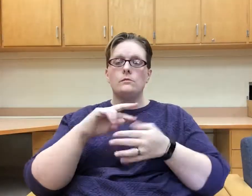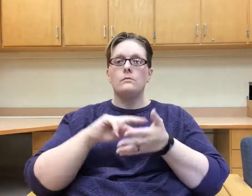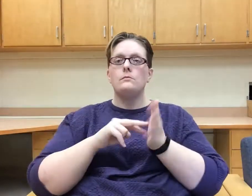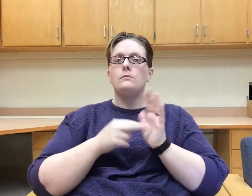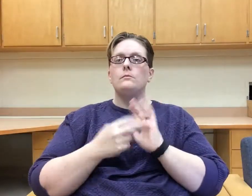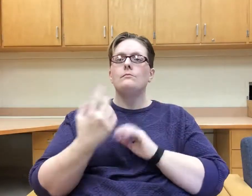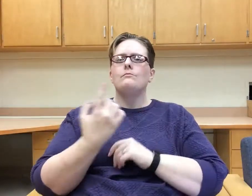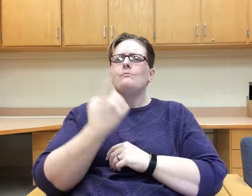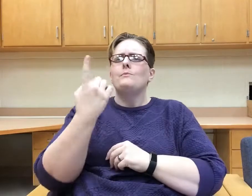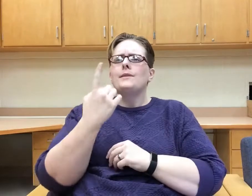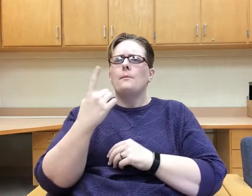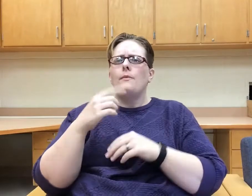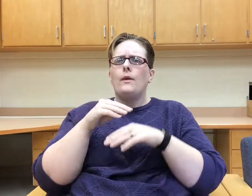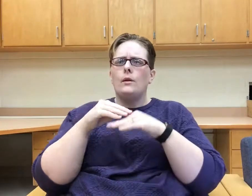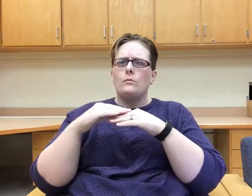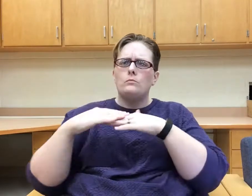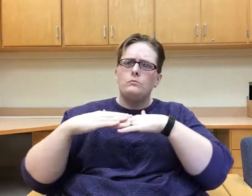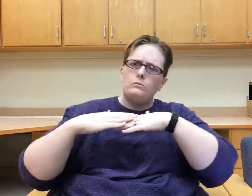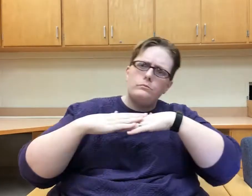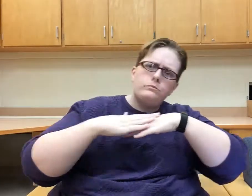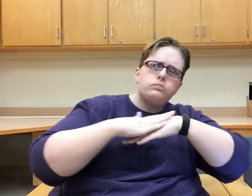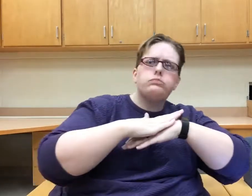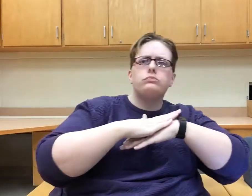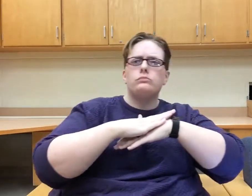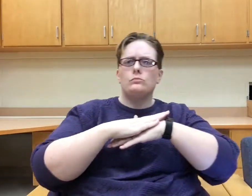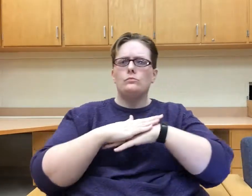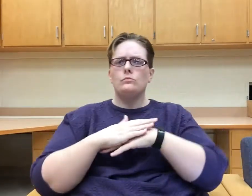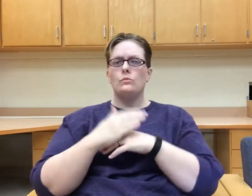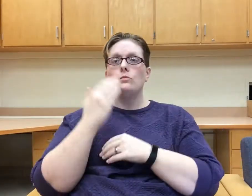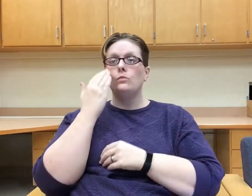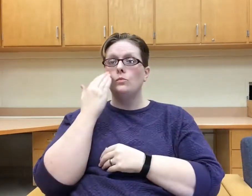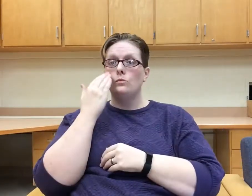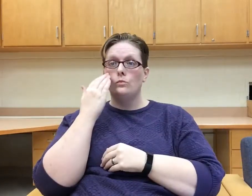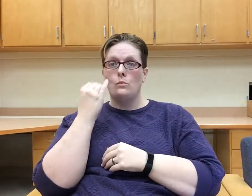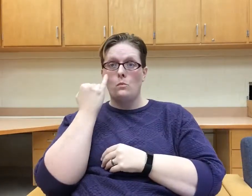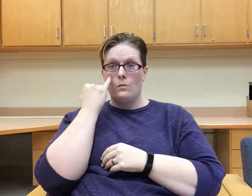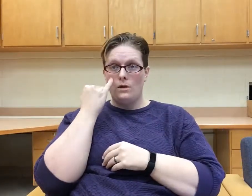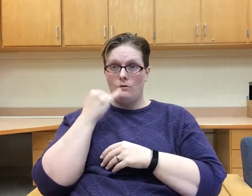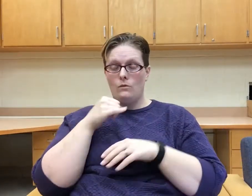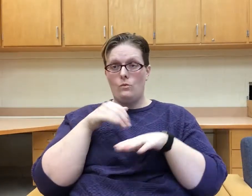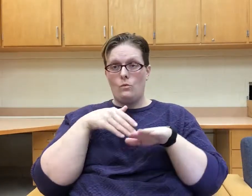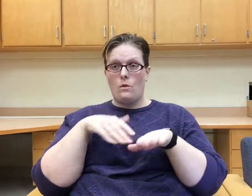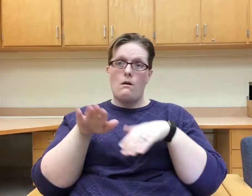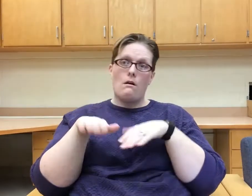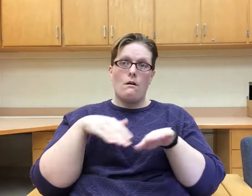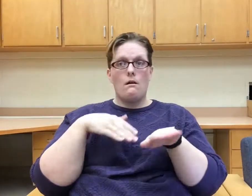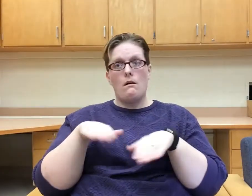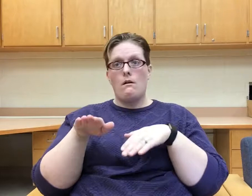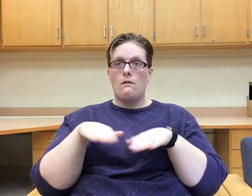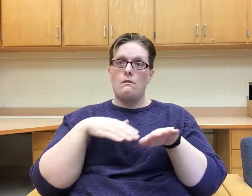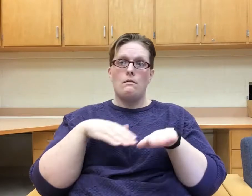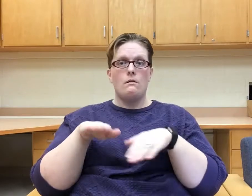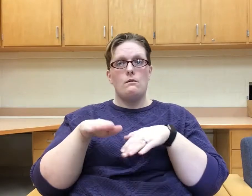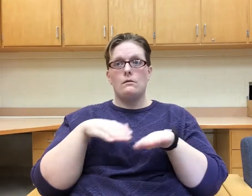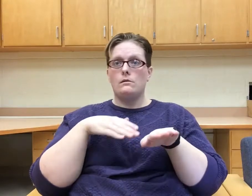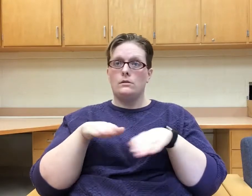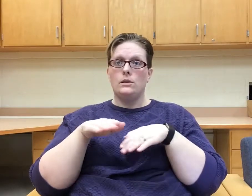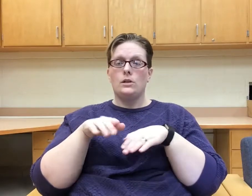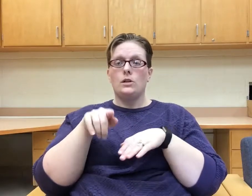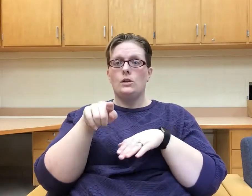Friction is something that is working in the opposite direction of which way it should be going. For example, when